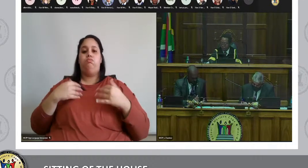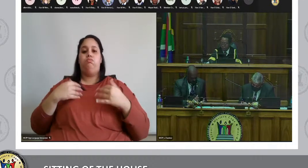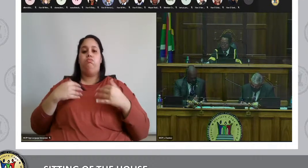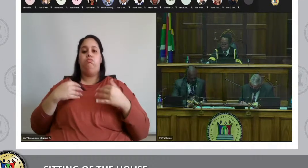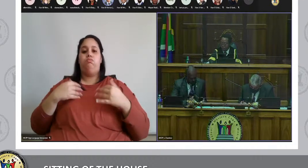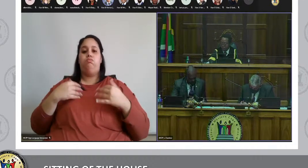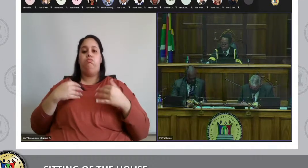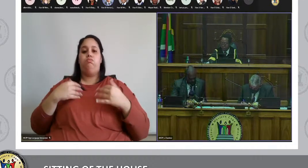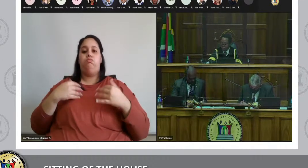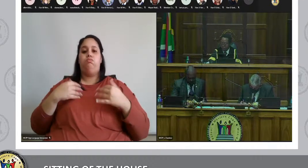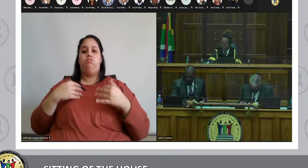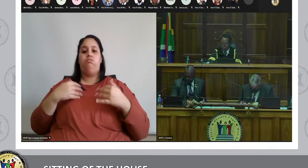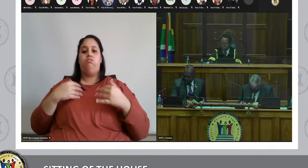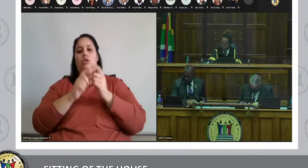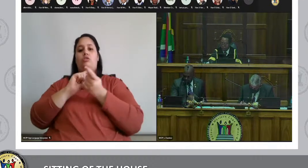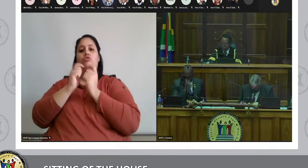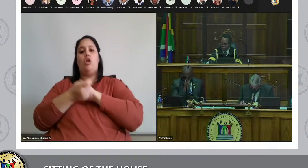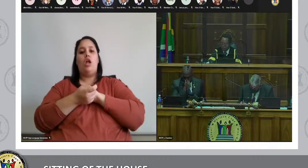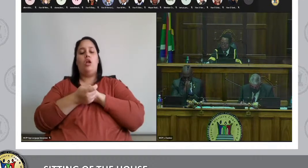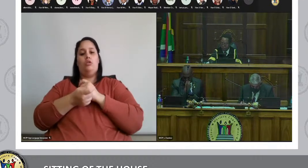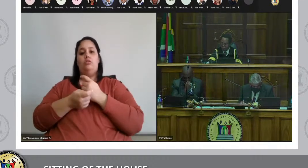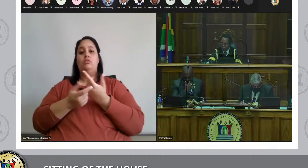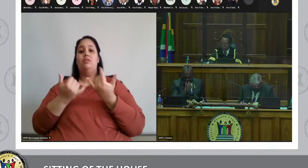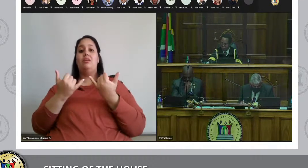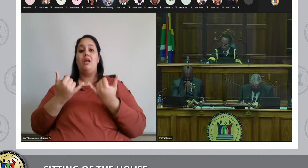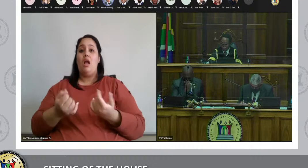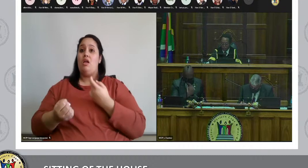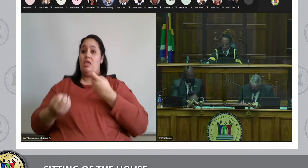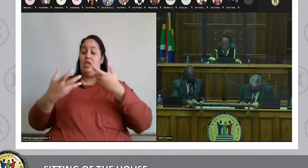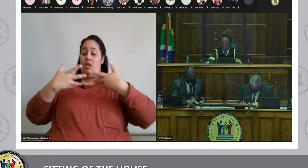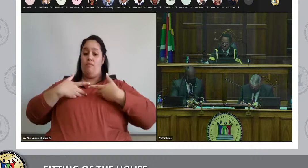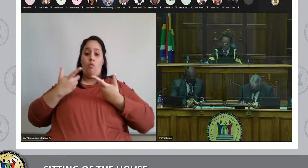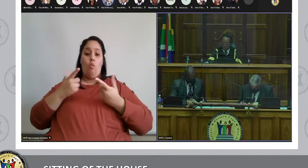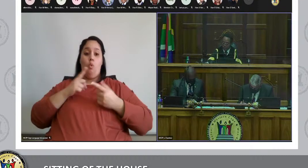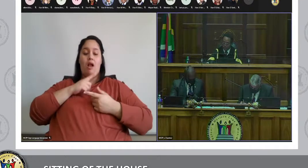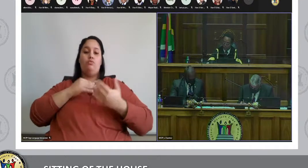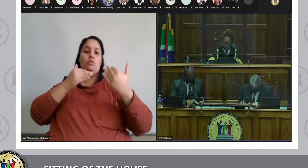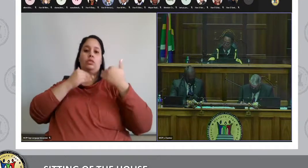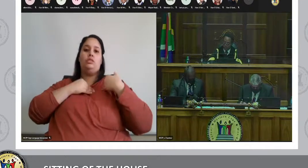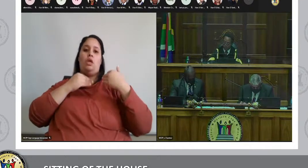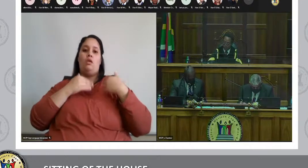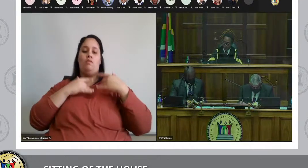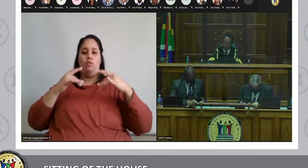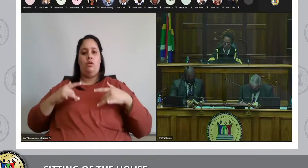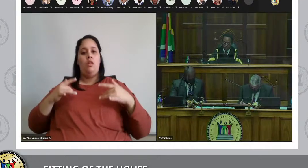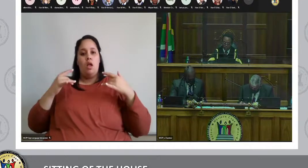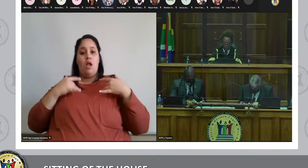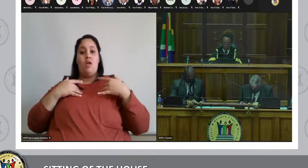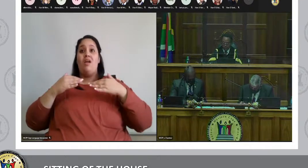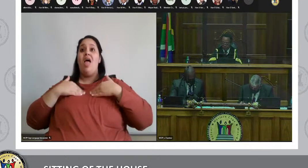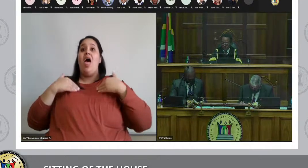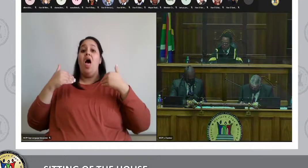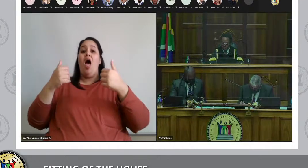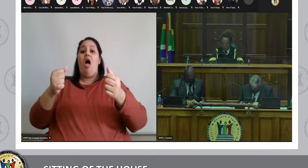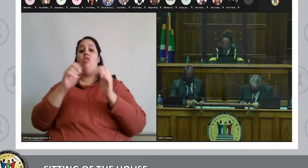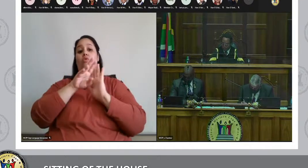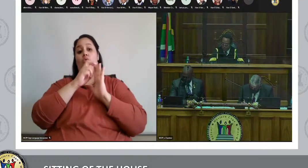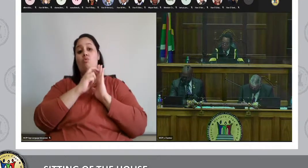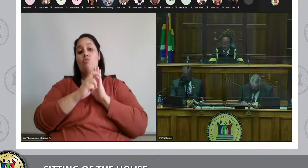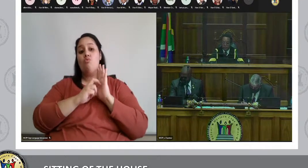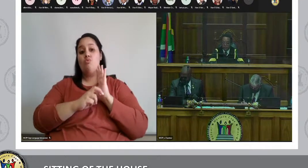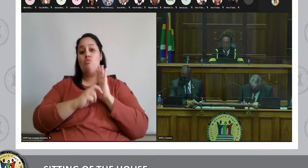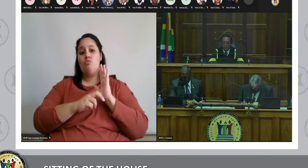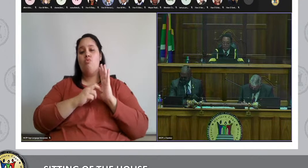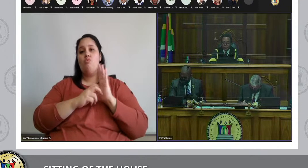change imposed upon us in order to save our very existence. The health protocols have prevented natural human